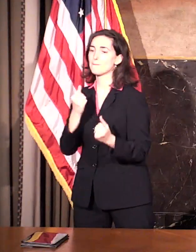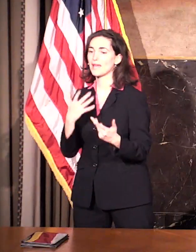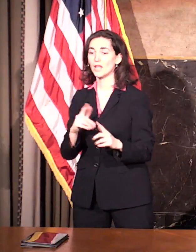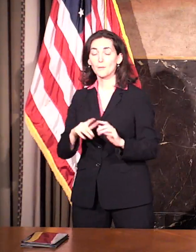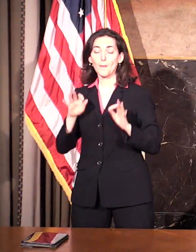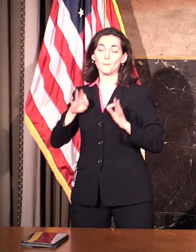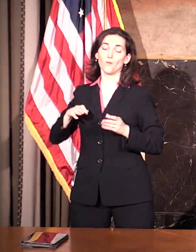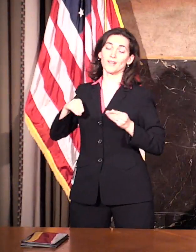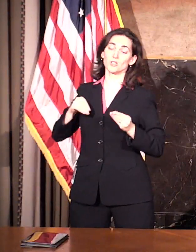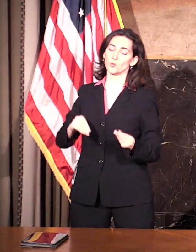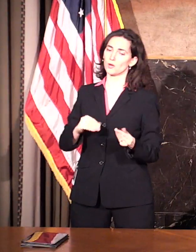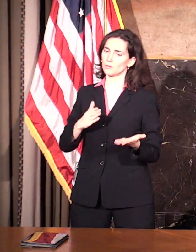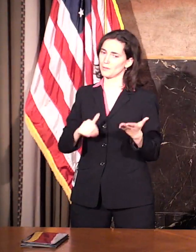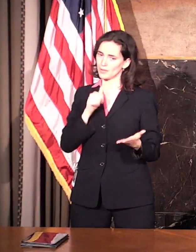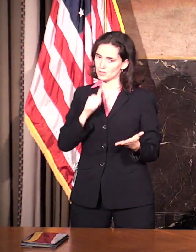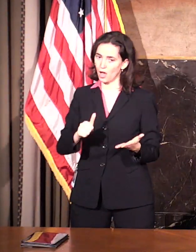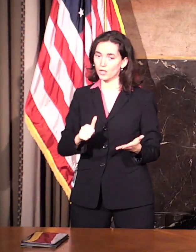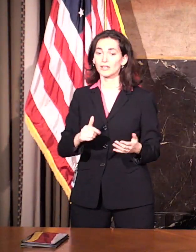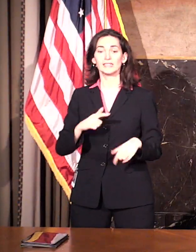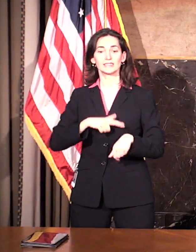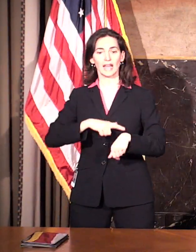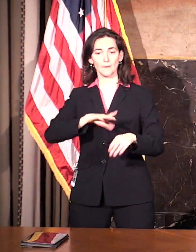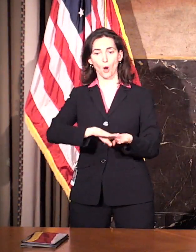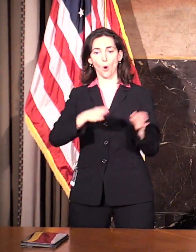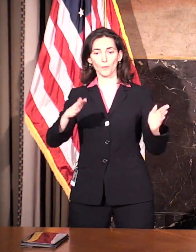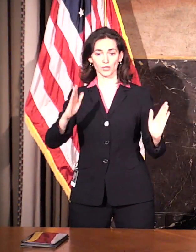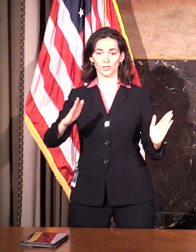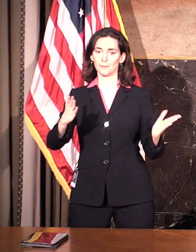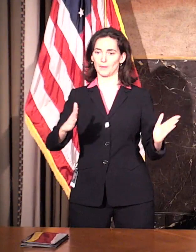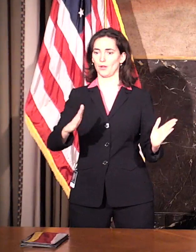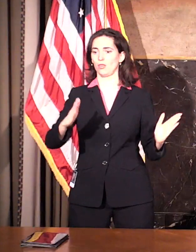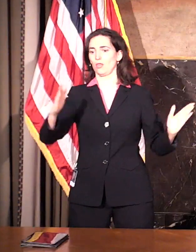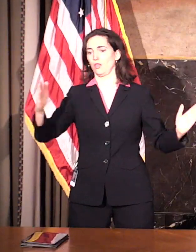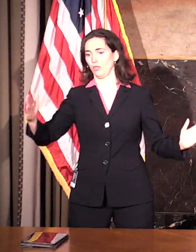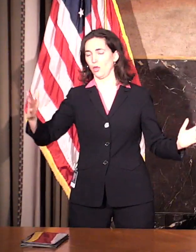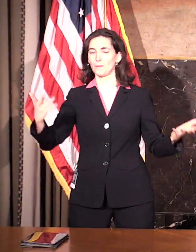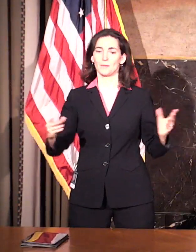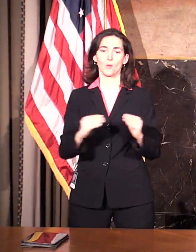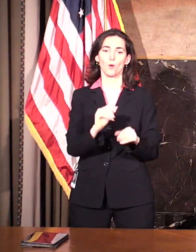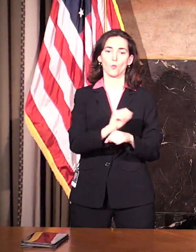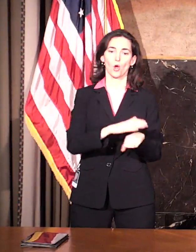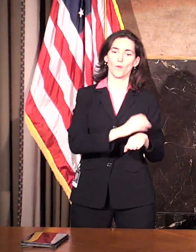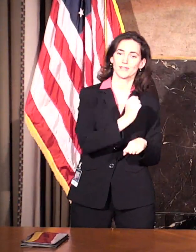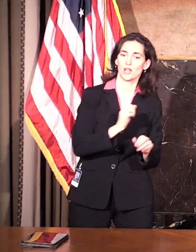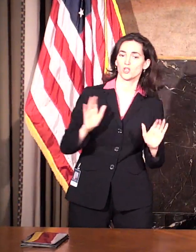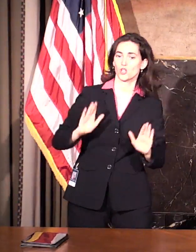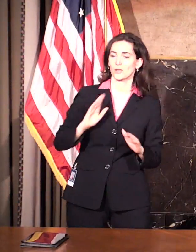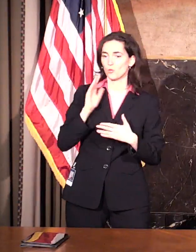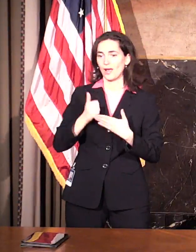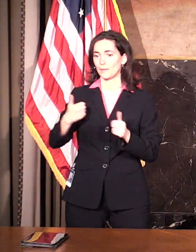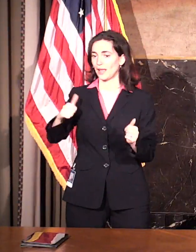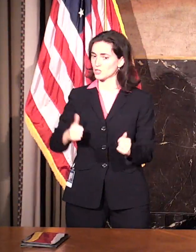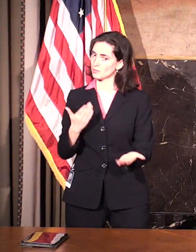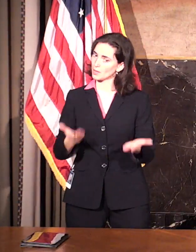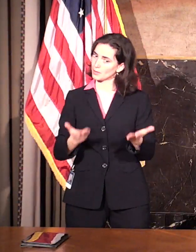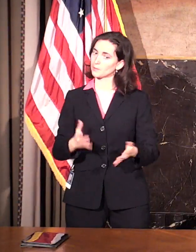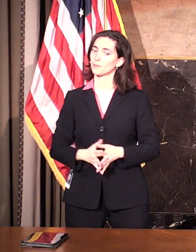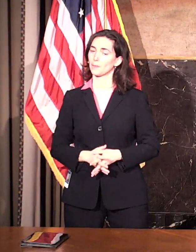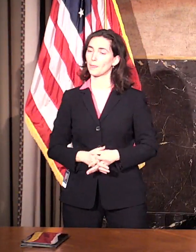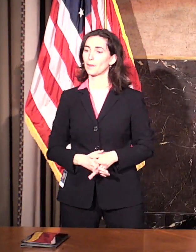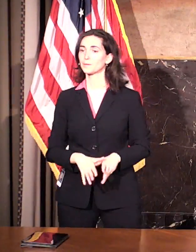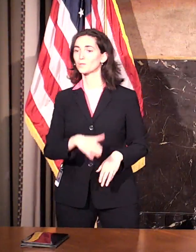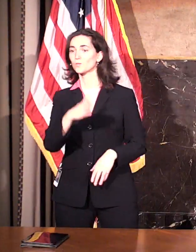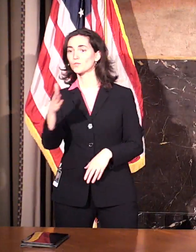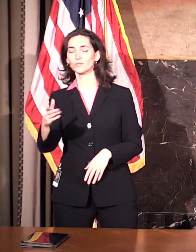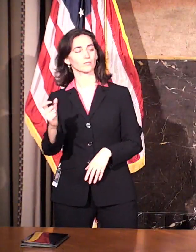have to be open later at night. We may have to do more weekend events and that sort of thing in order to catch up. Yes, sir. Governor, your